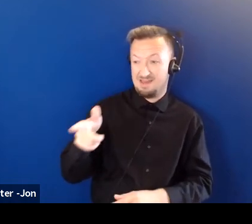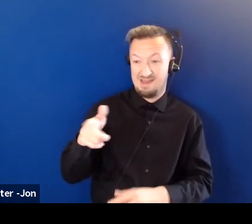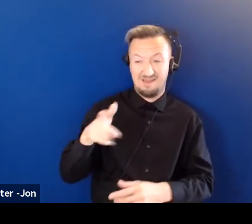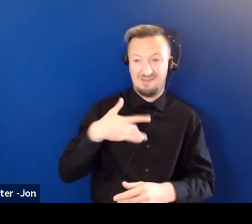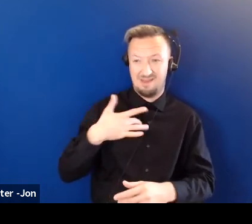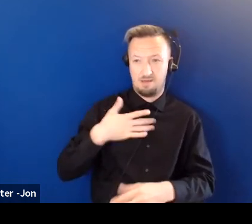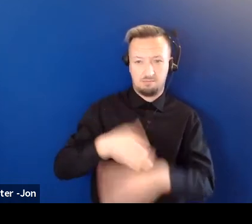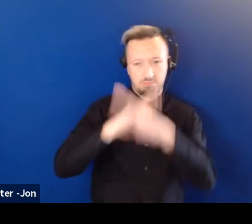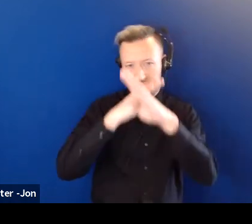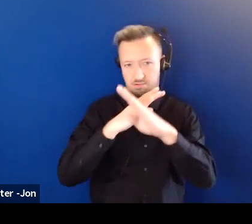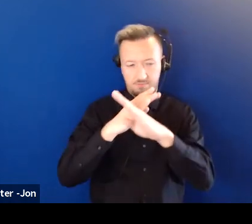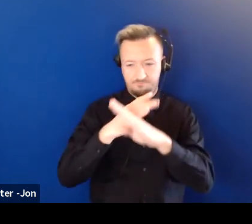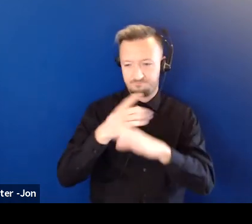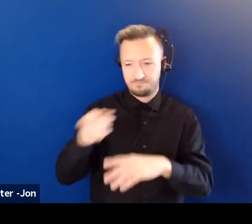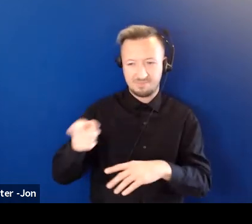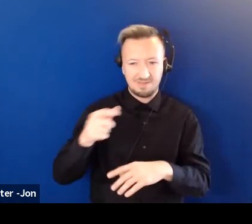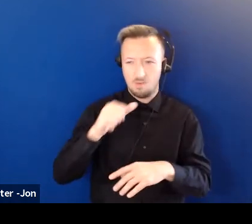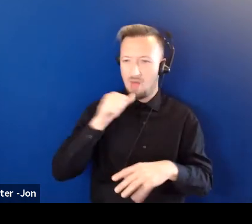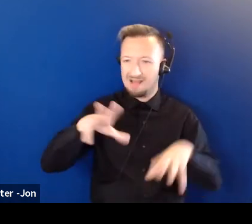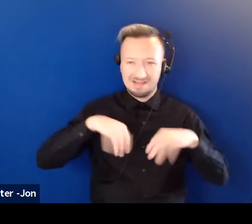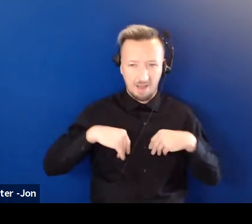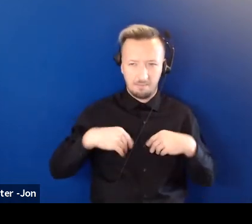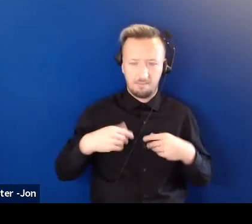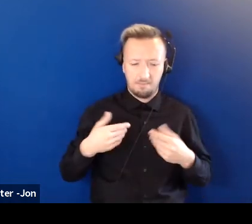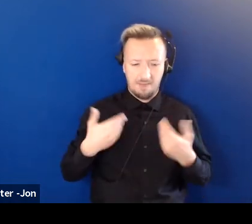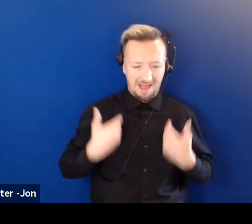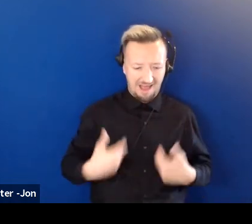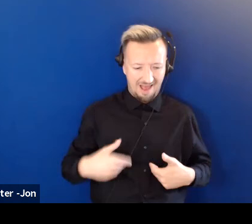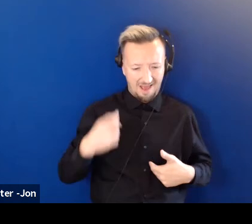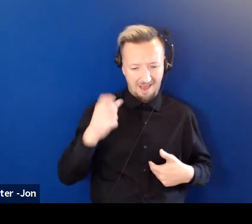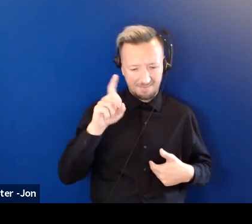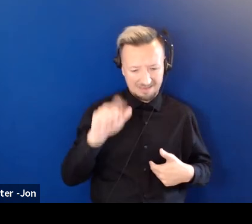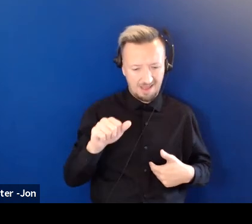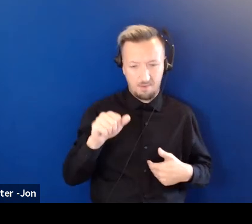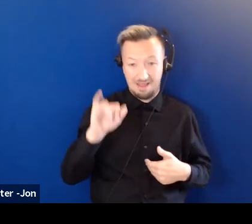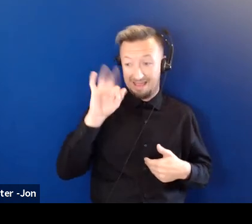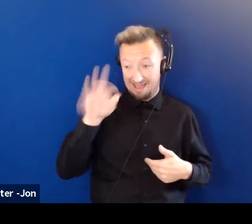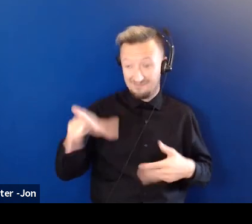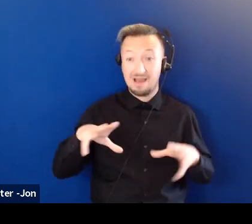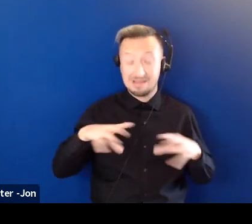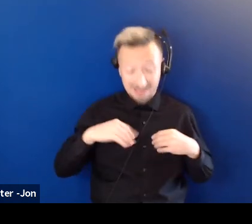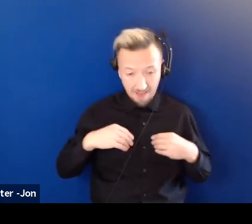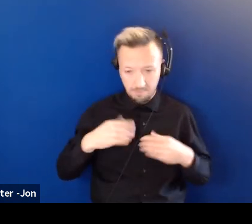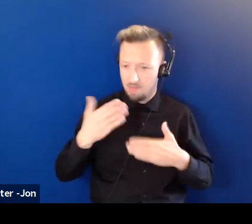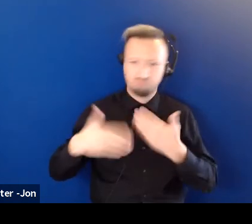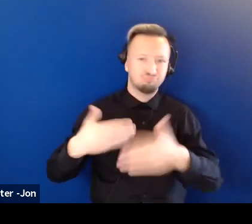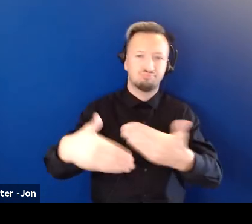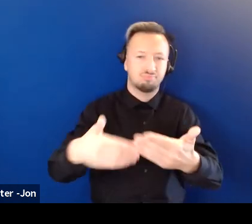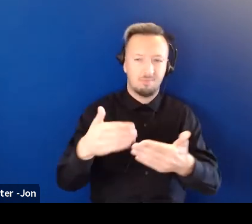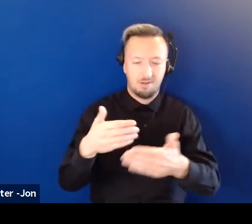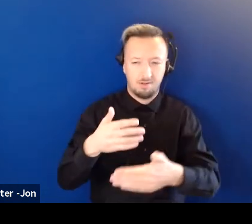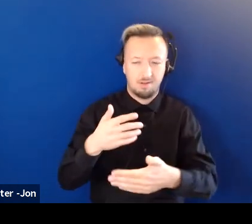like comprehend it, that then we can move forward with all the things that they do want to accomplish.